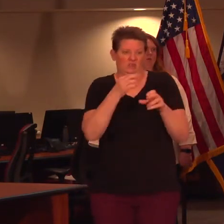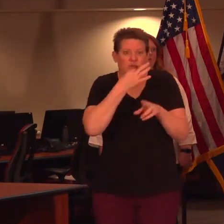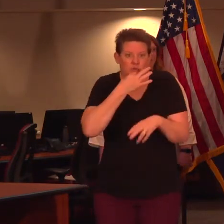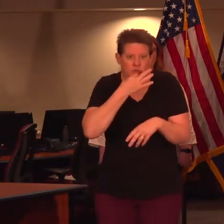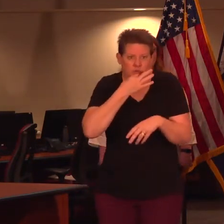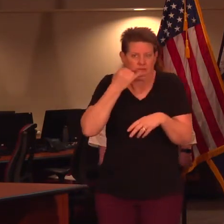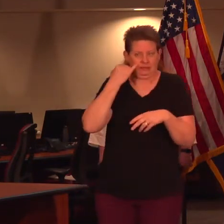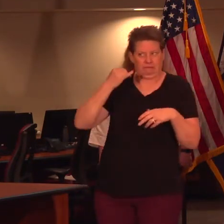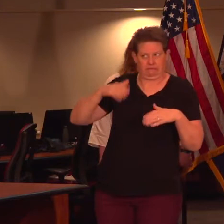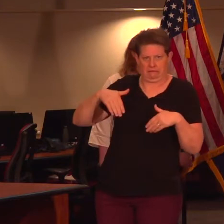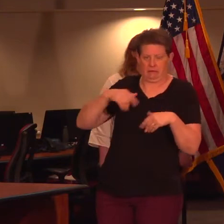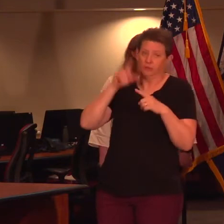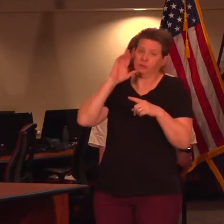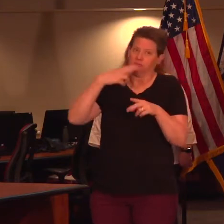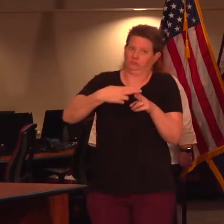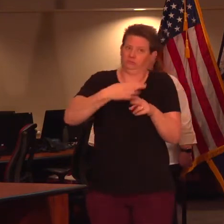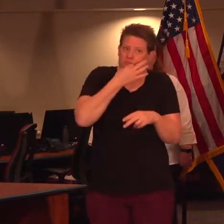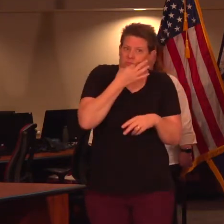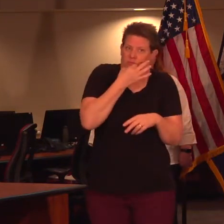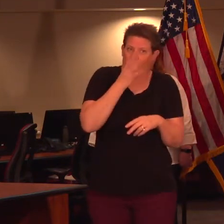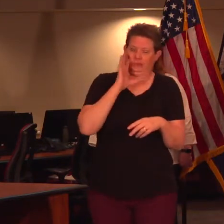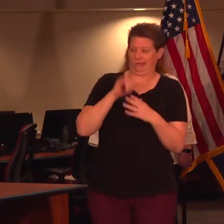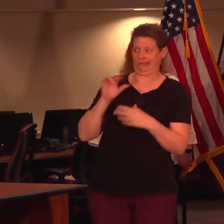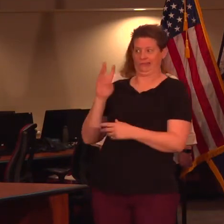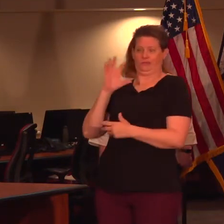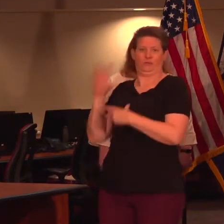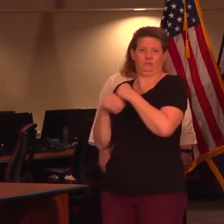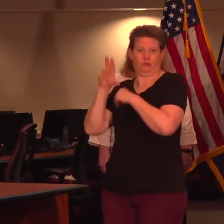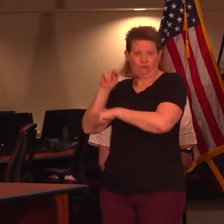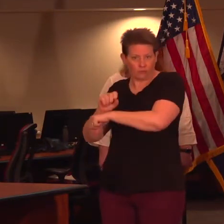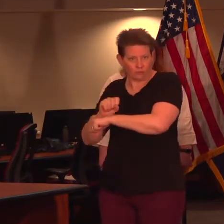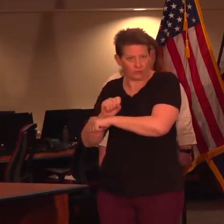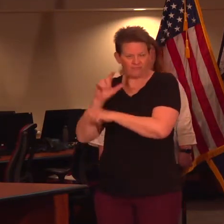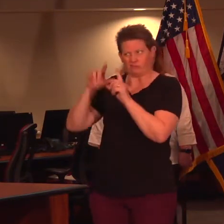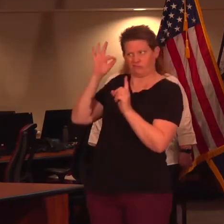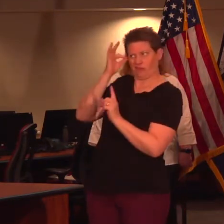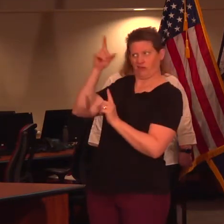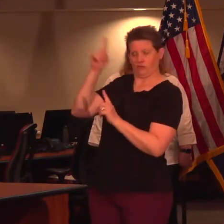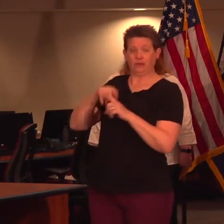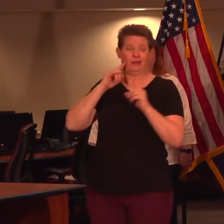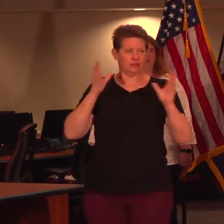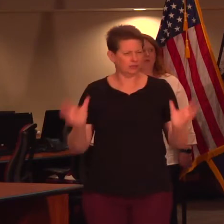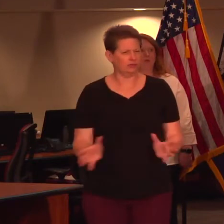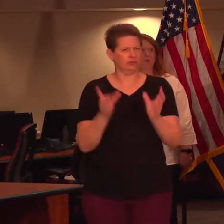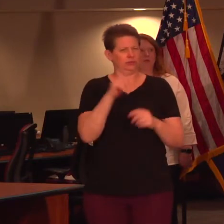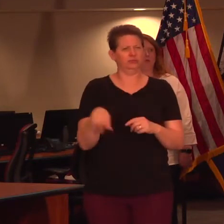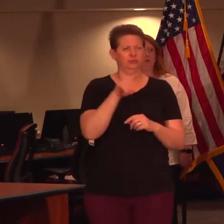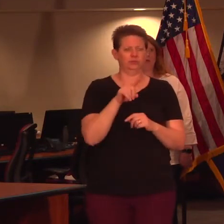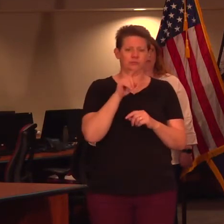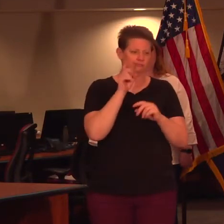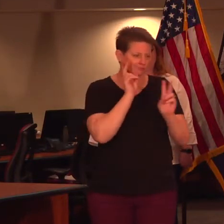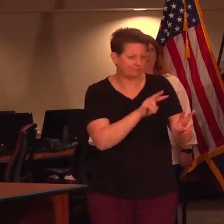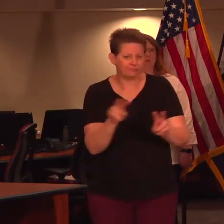soon, if not already. But that's the beginning of that. And if I would urge everyone to go to the websites, all